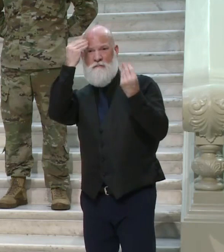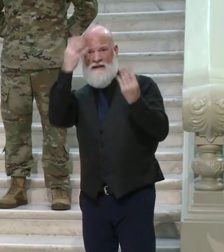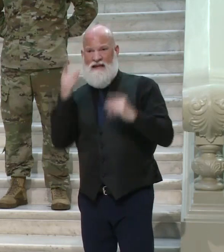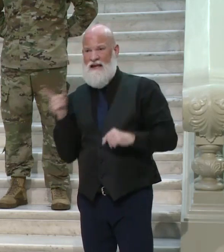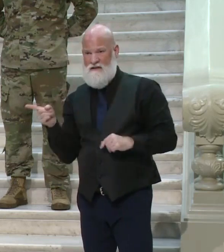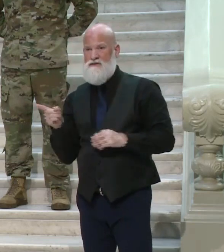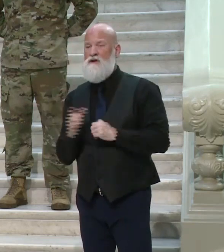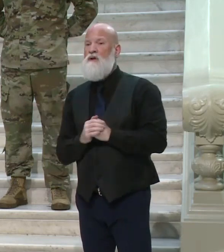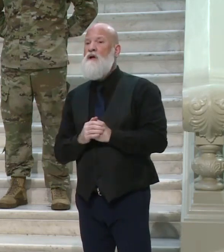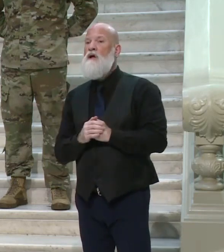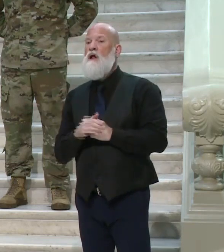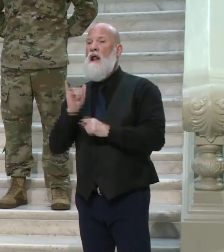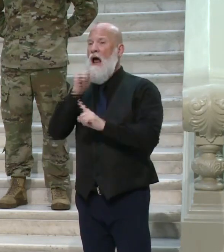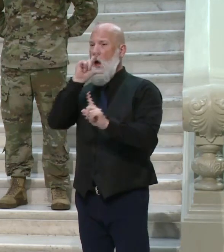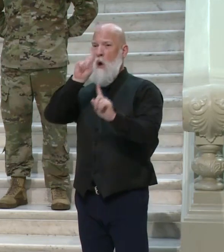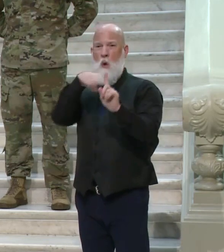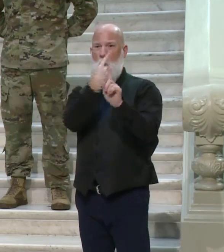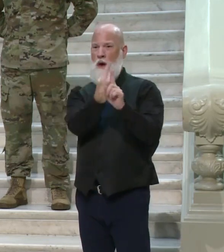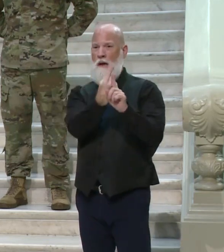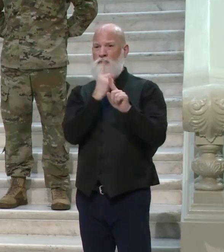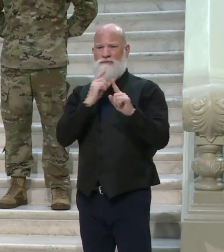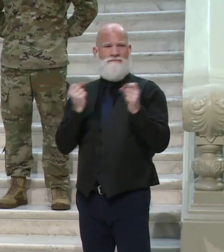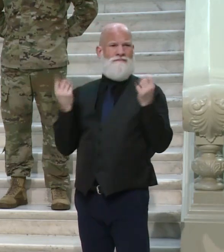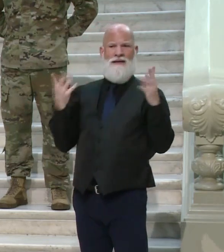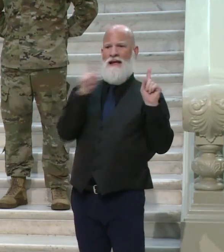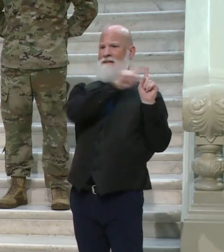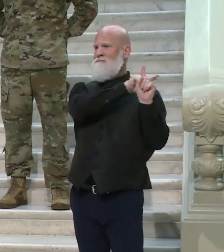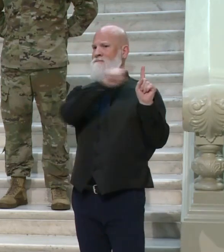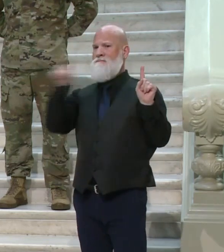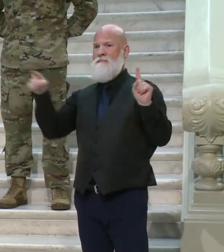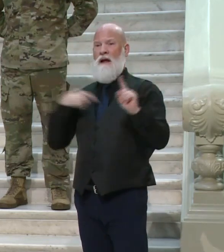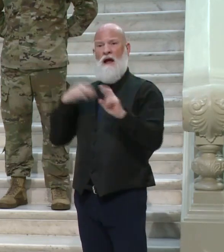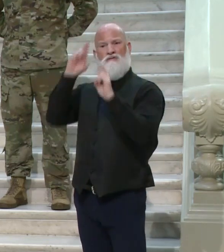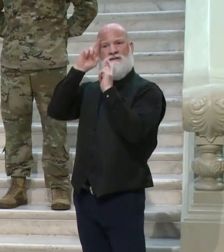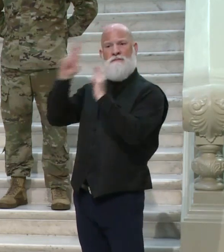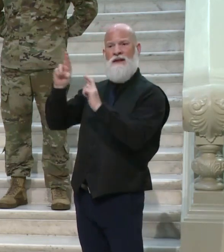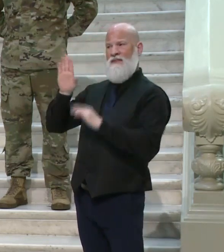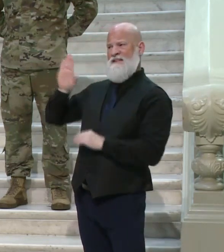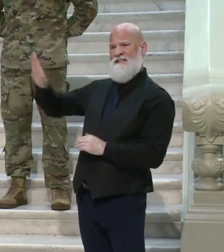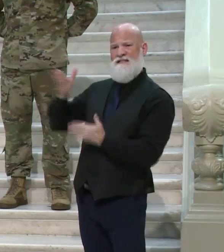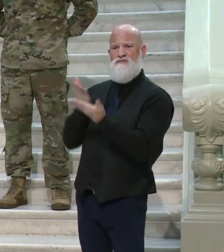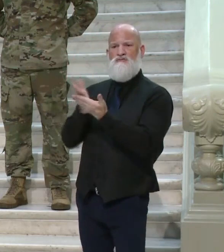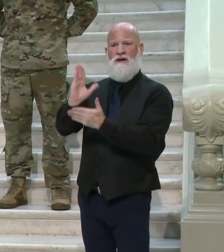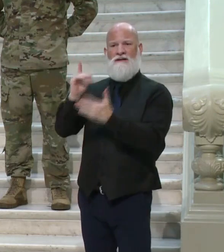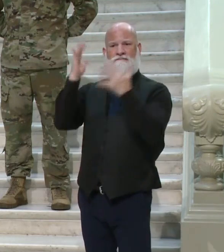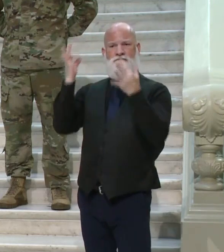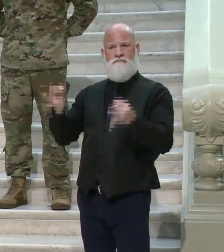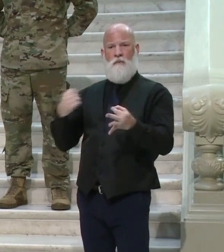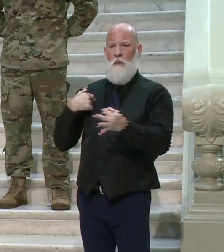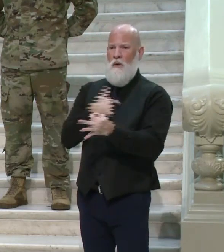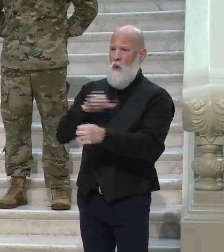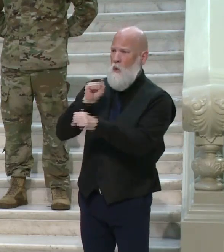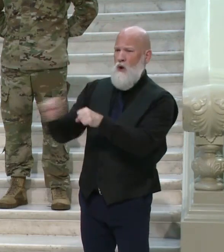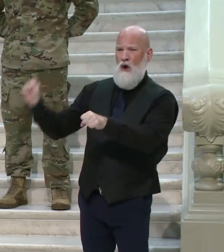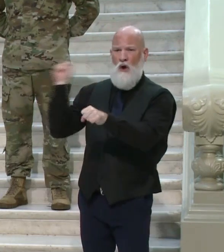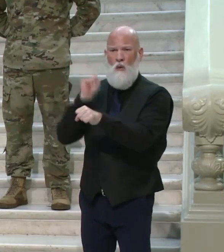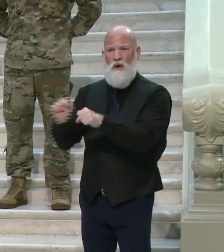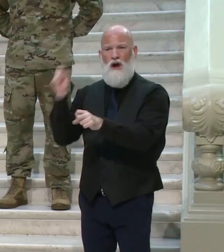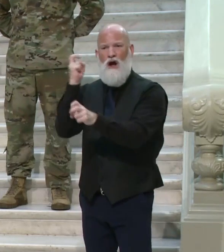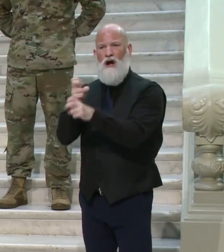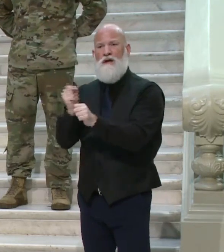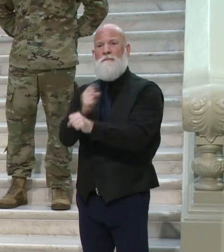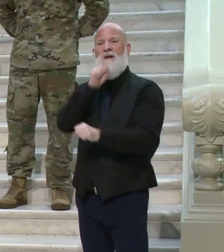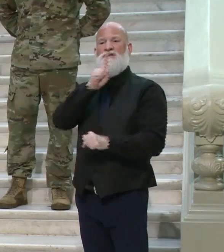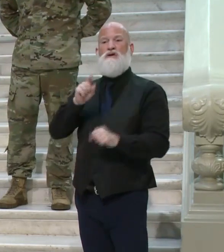respect his right to do that, and I will work very hard to ensure that Georgians are protected and safe throughout this process. If I